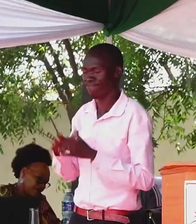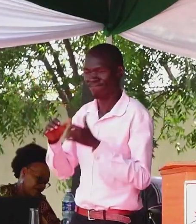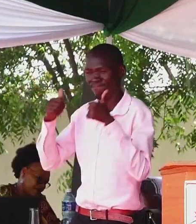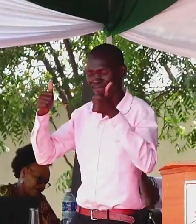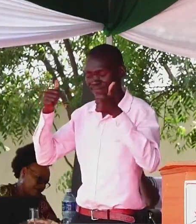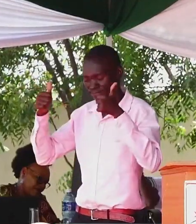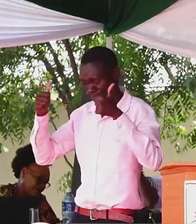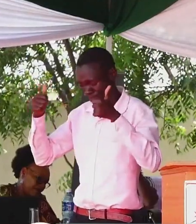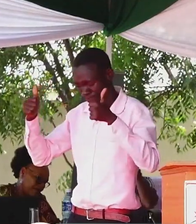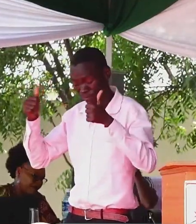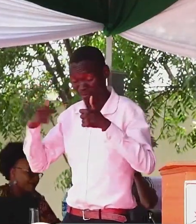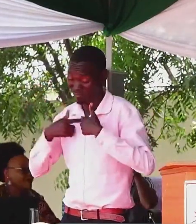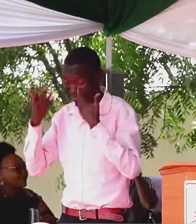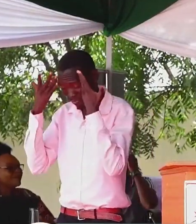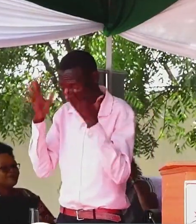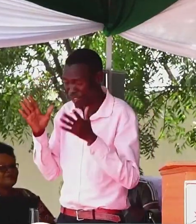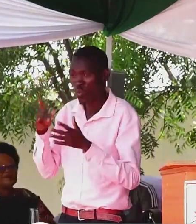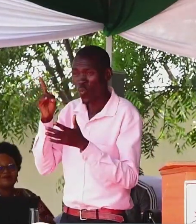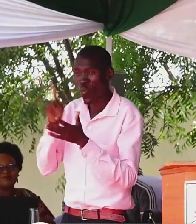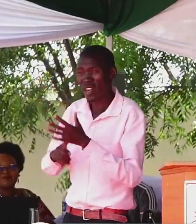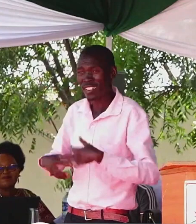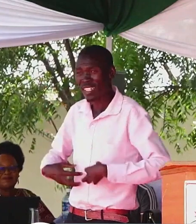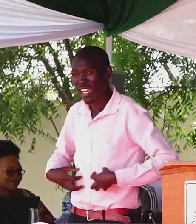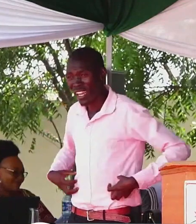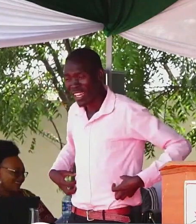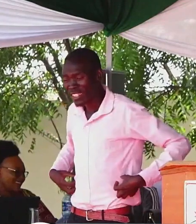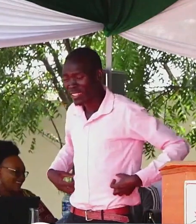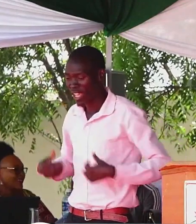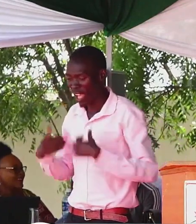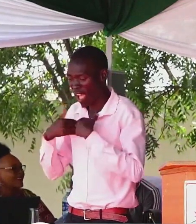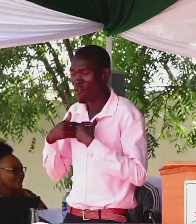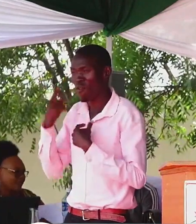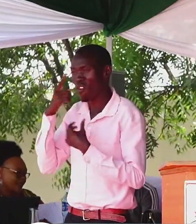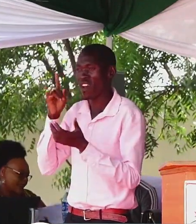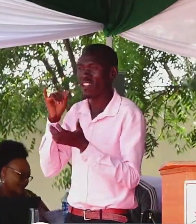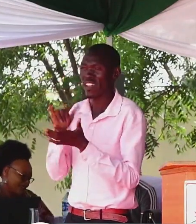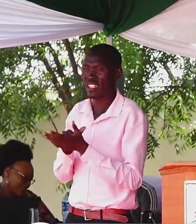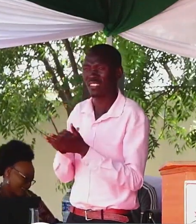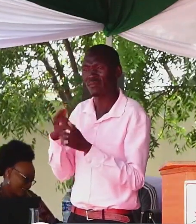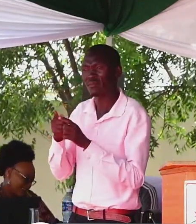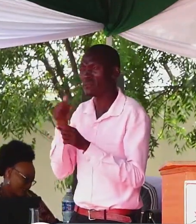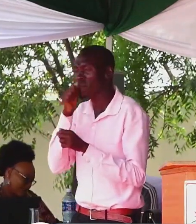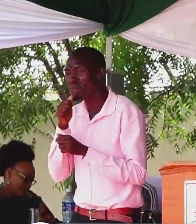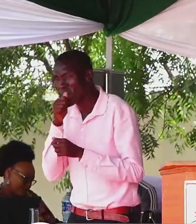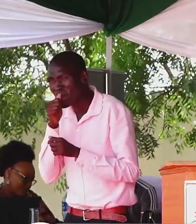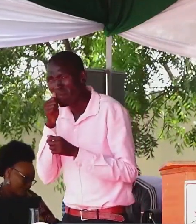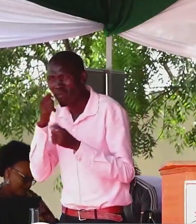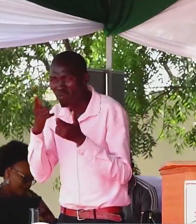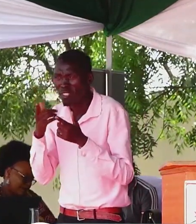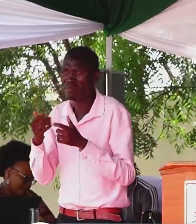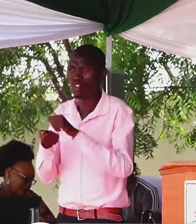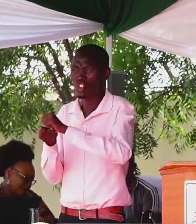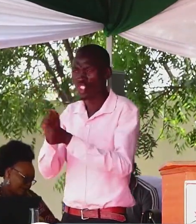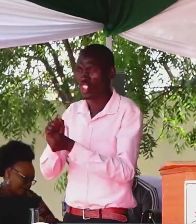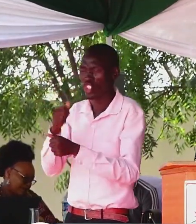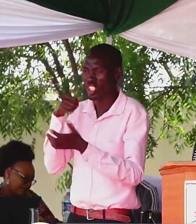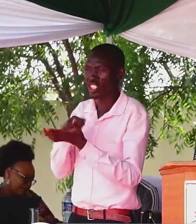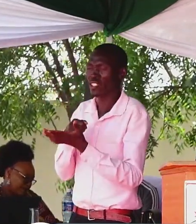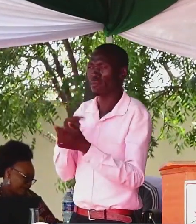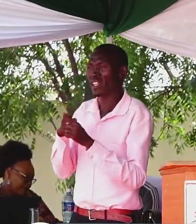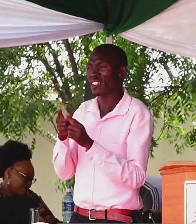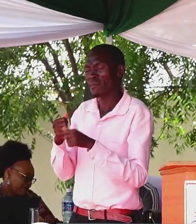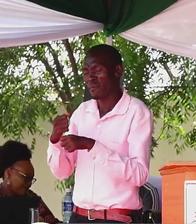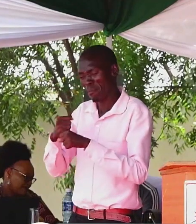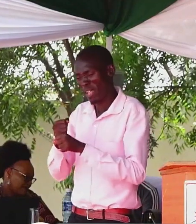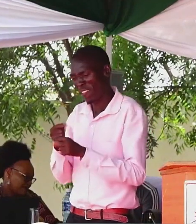Me, I don't know what Garissa has for us, but I want to give you a secret, and you may want to change it. What made